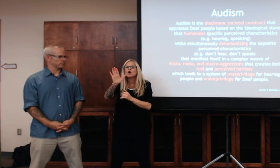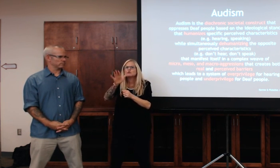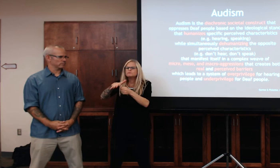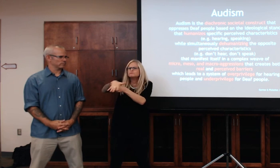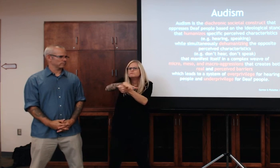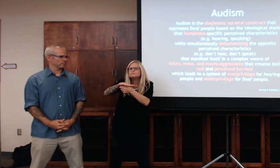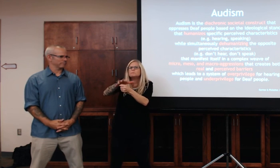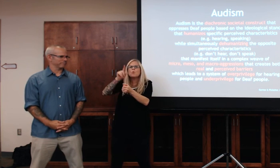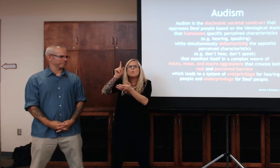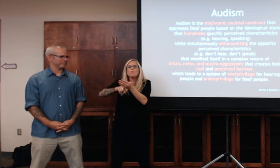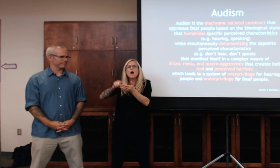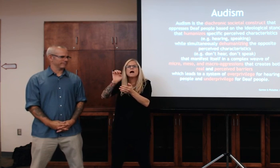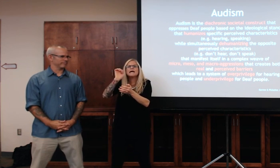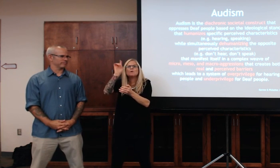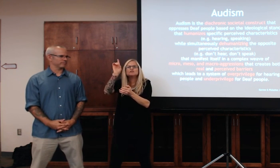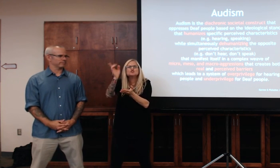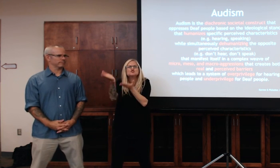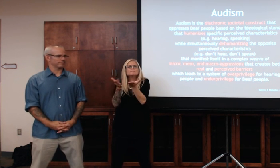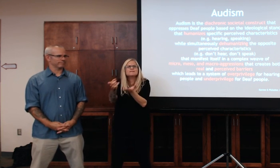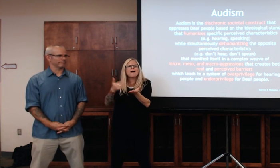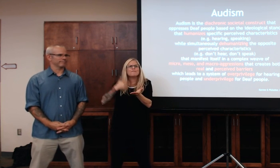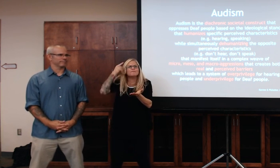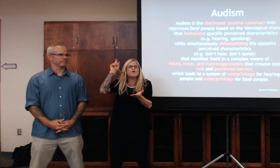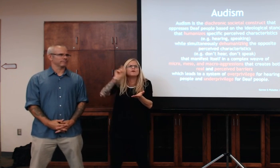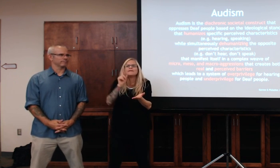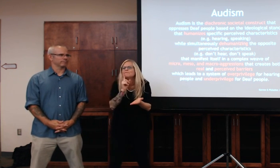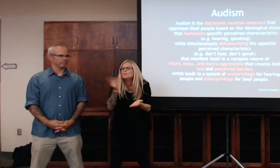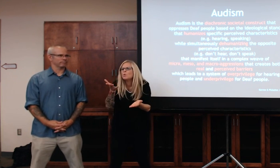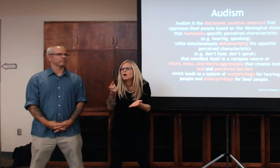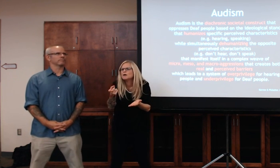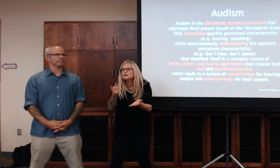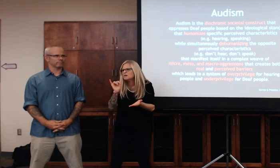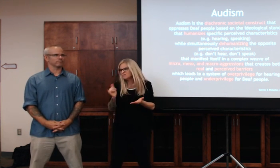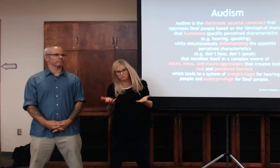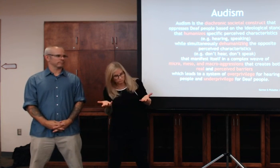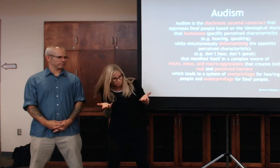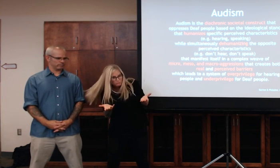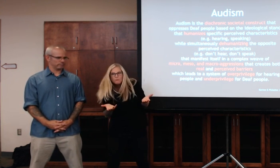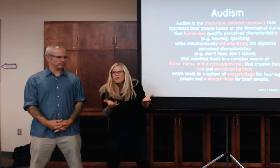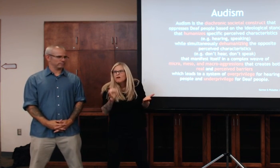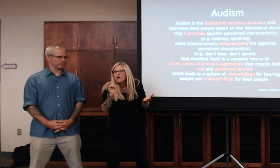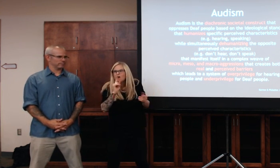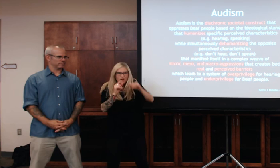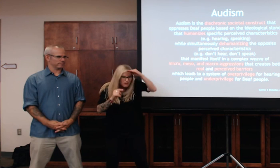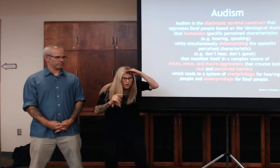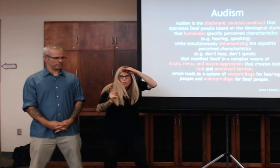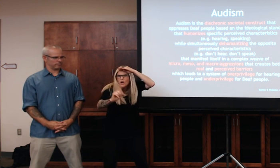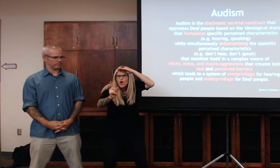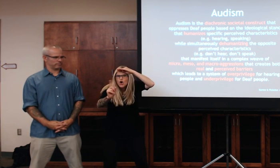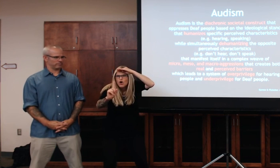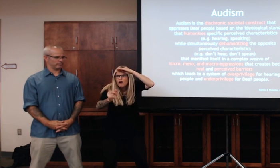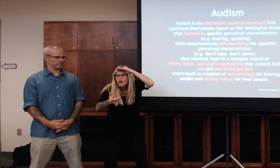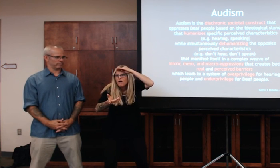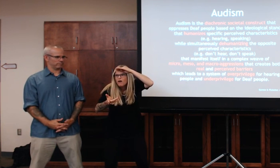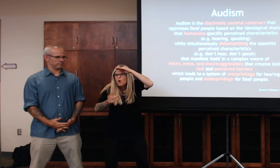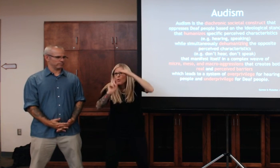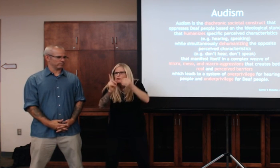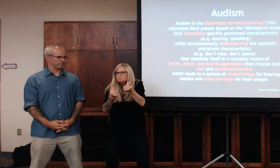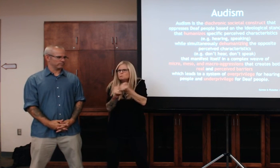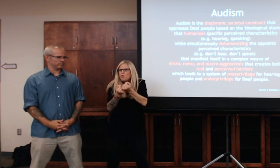Now, their local educational services, what they provide for a deaf student, are very, very minimal. Where's